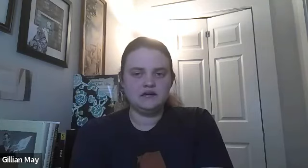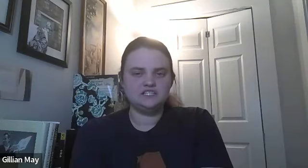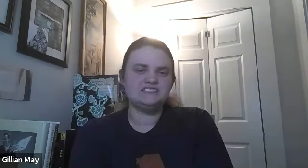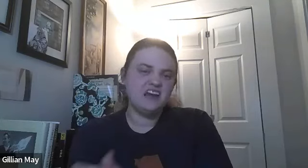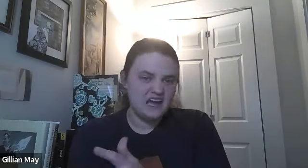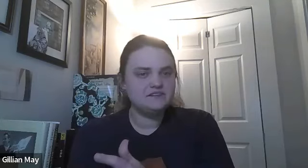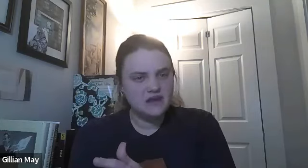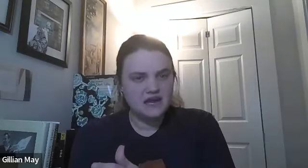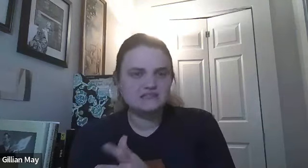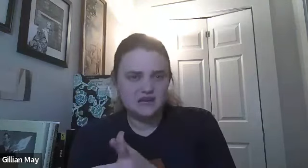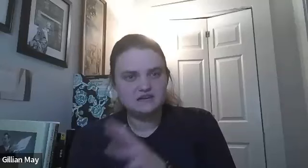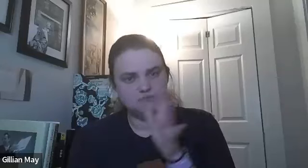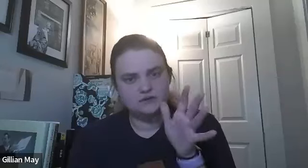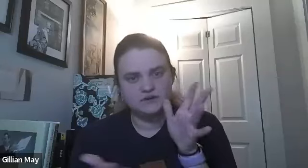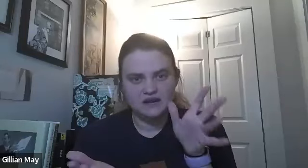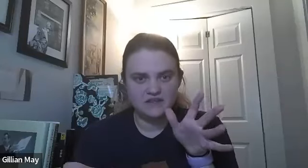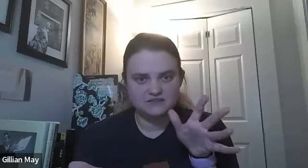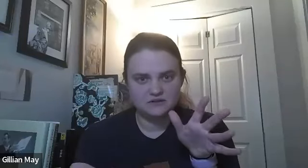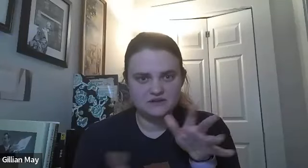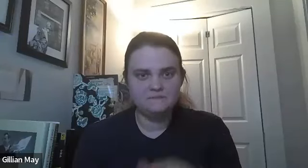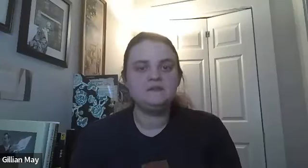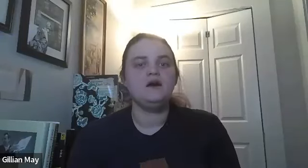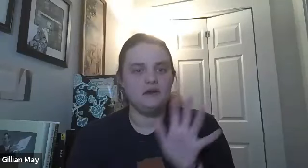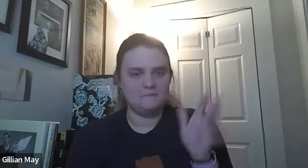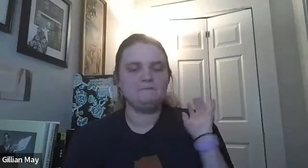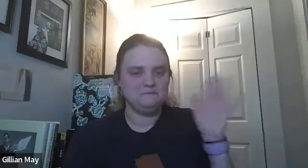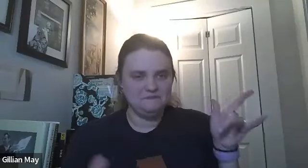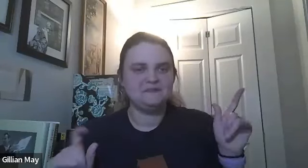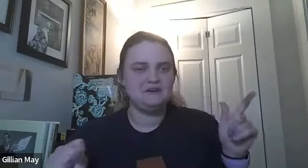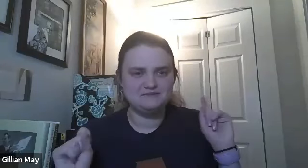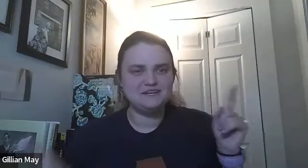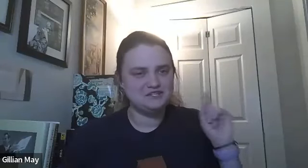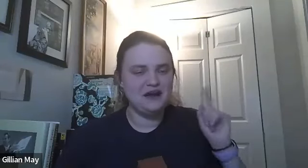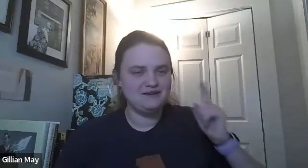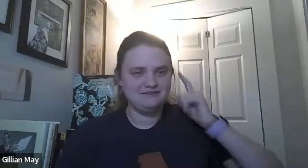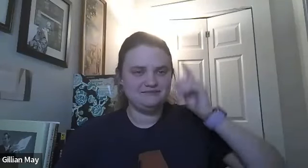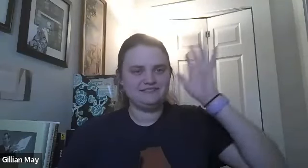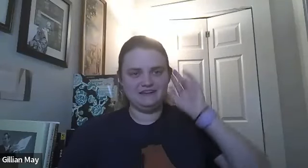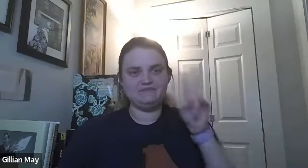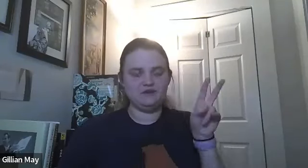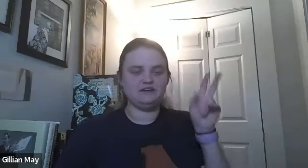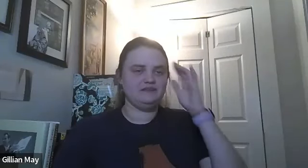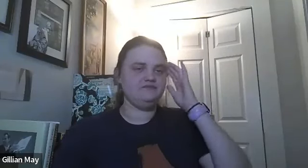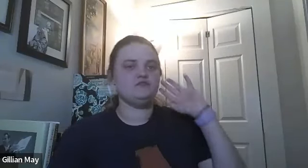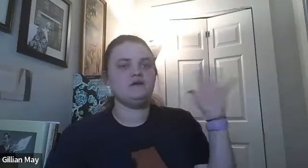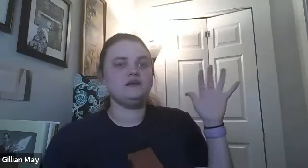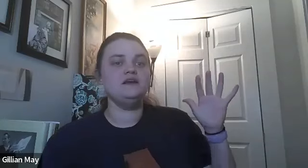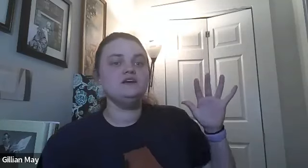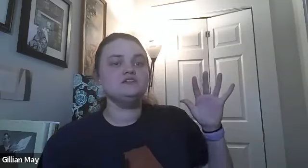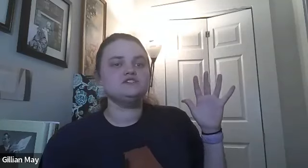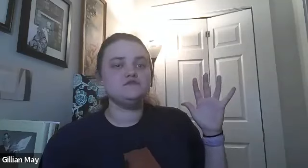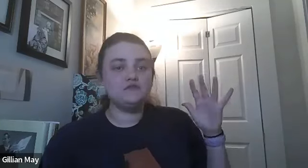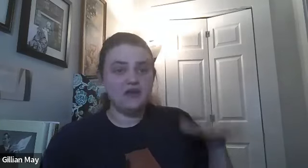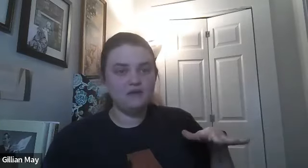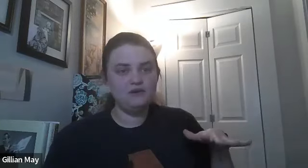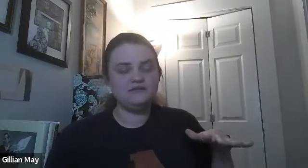Like she's kind of nice, kind of rude, kind of that sort of thing. Okay. Good. I was making sure I was like going to give you the right one. So for that one,